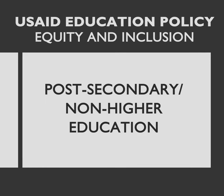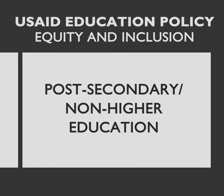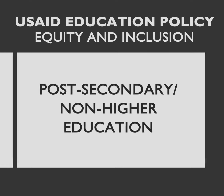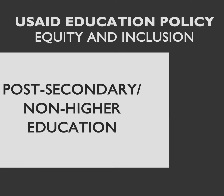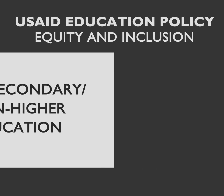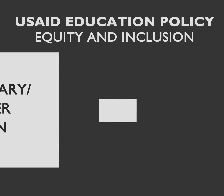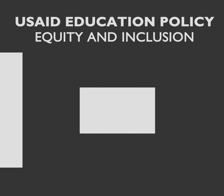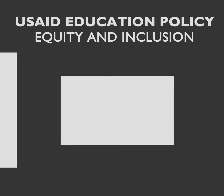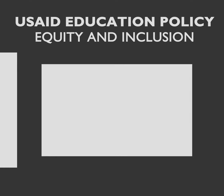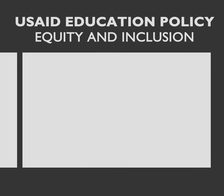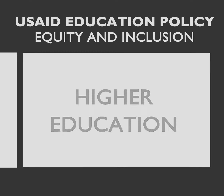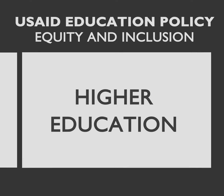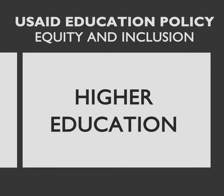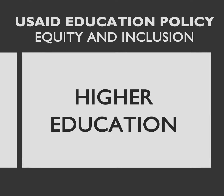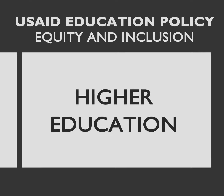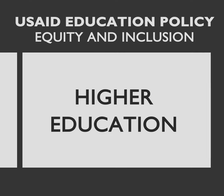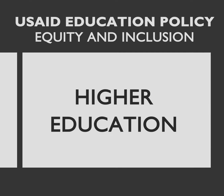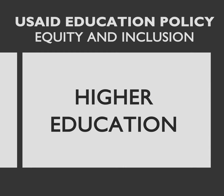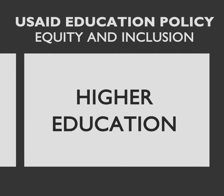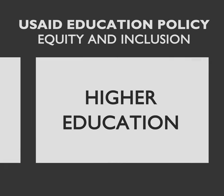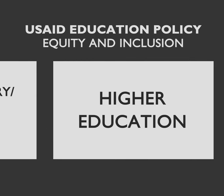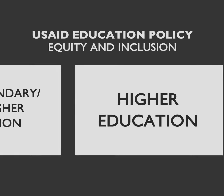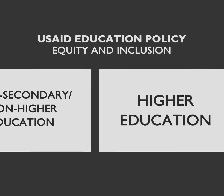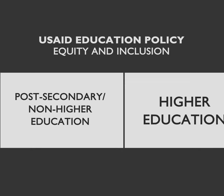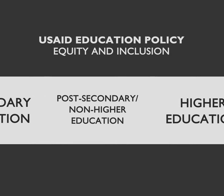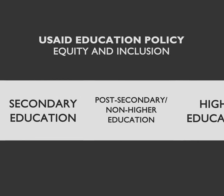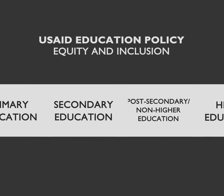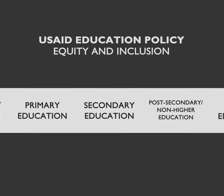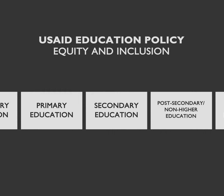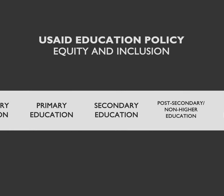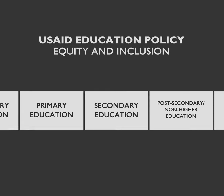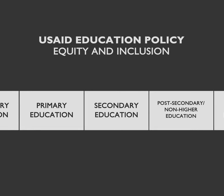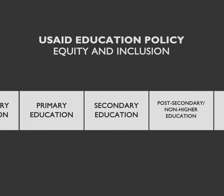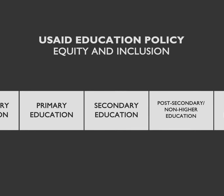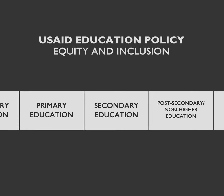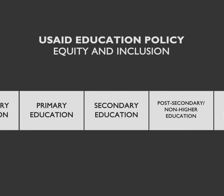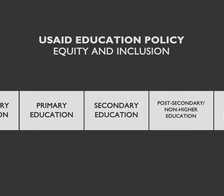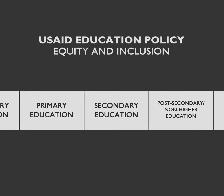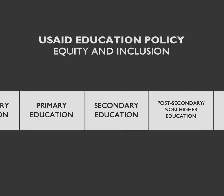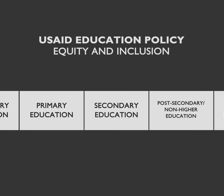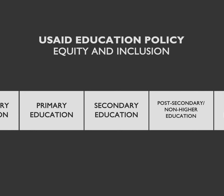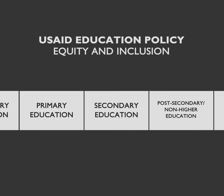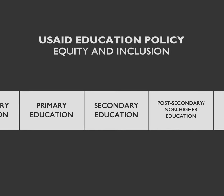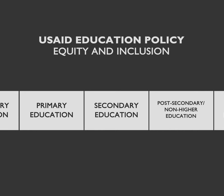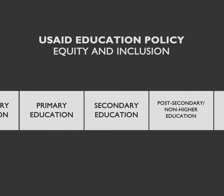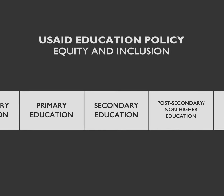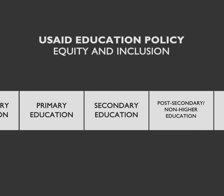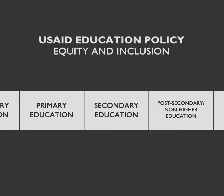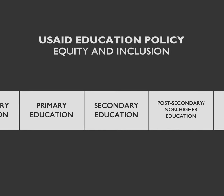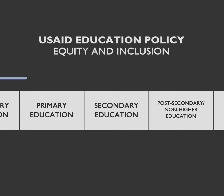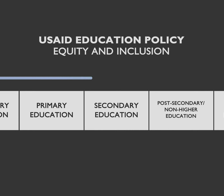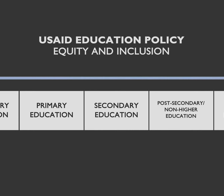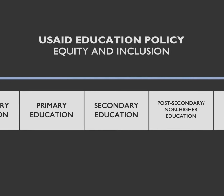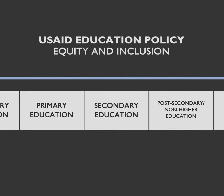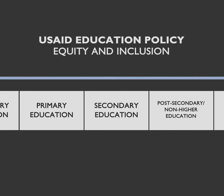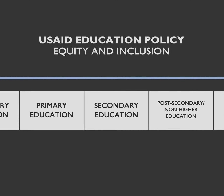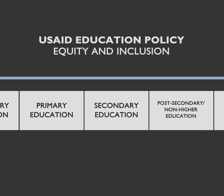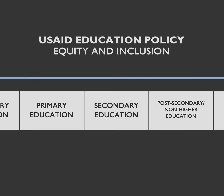programming, but equity and inclusion is a principle that cuts across all of USAID's education programming, from the early years